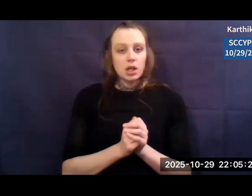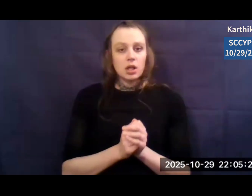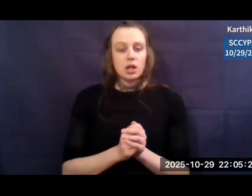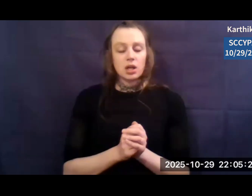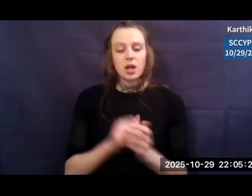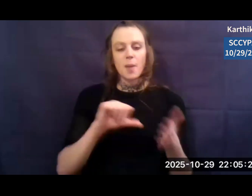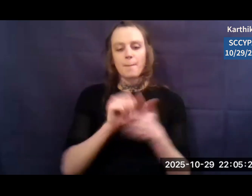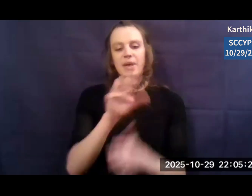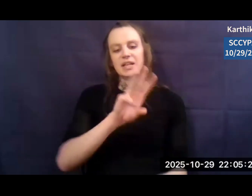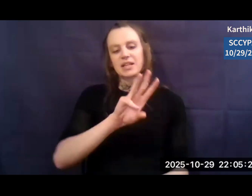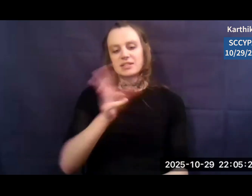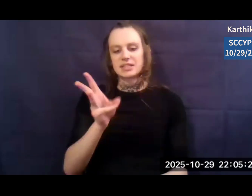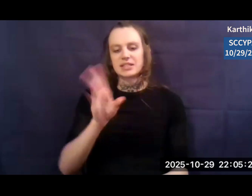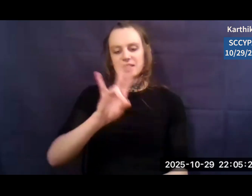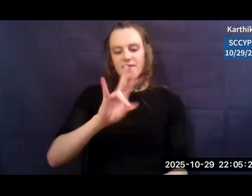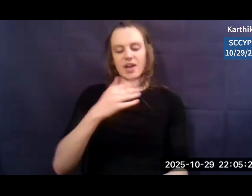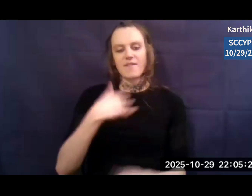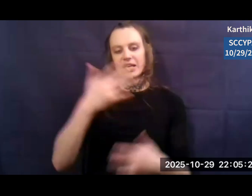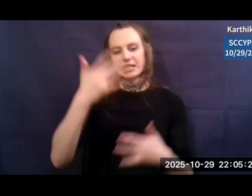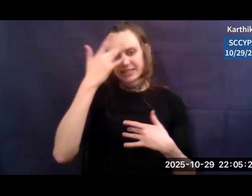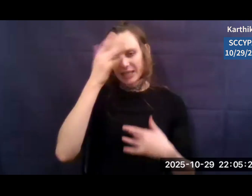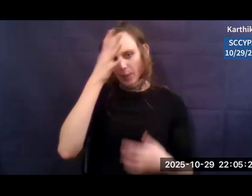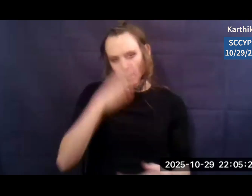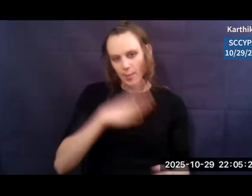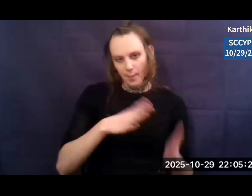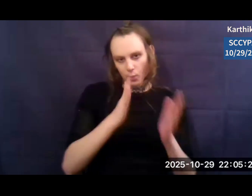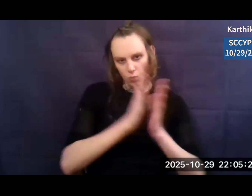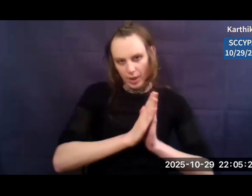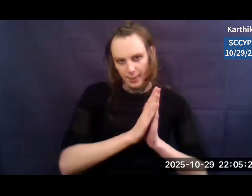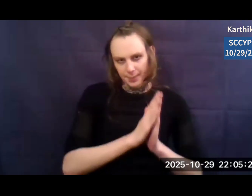67, as well as the one on